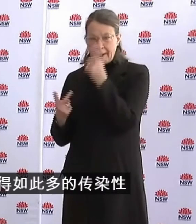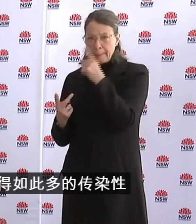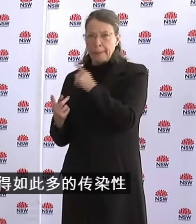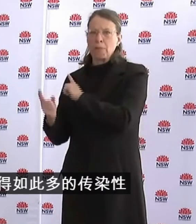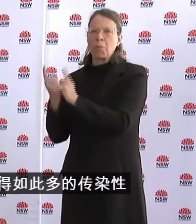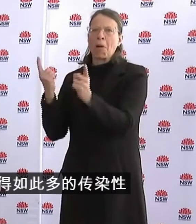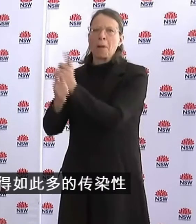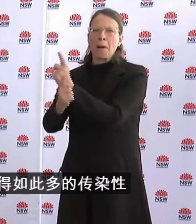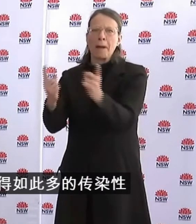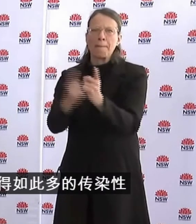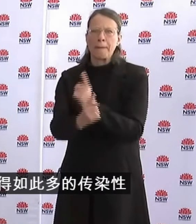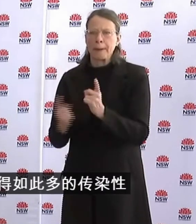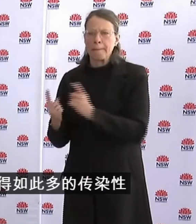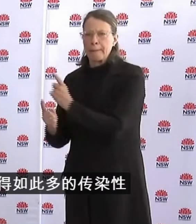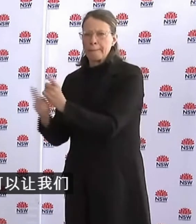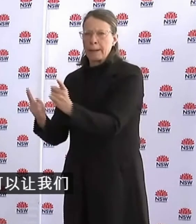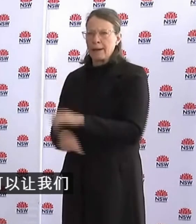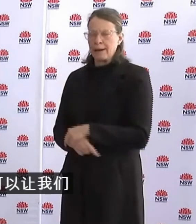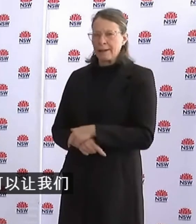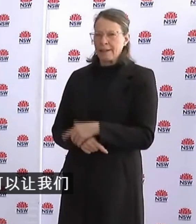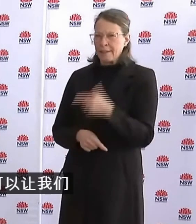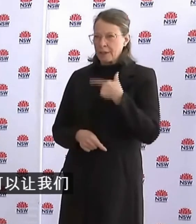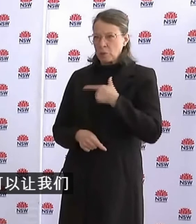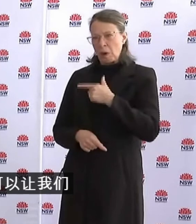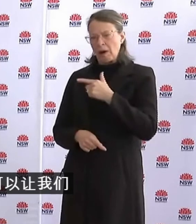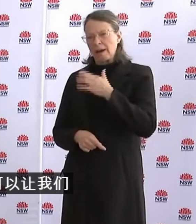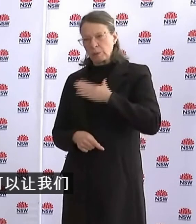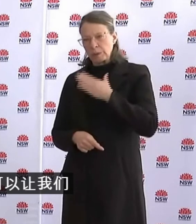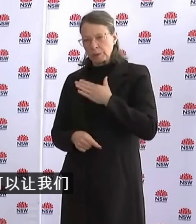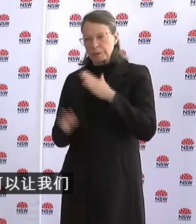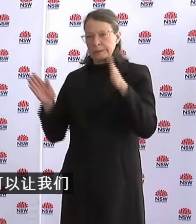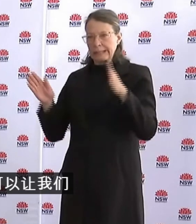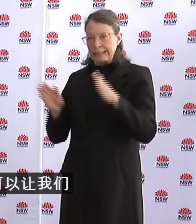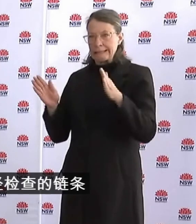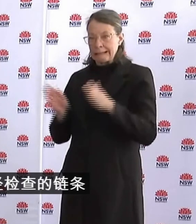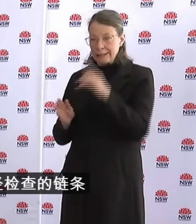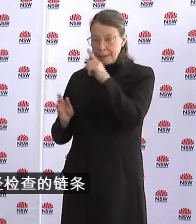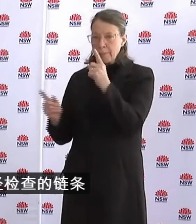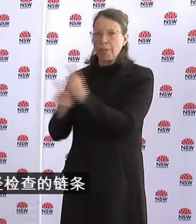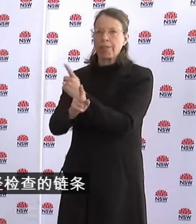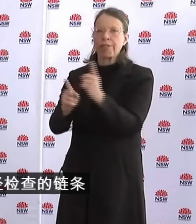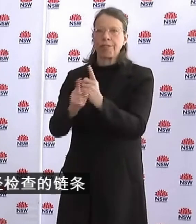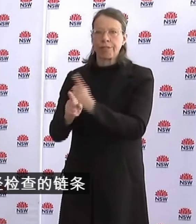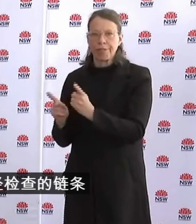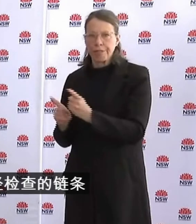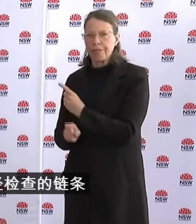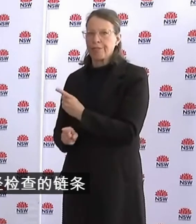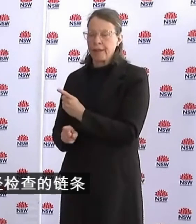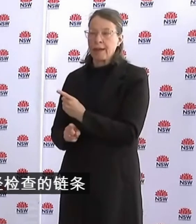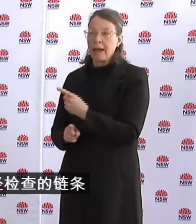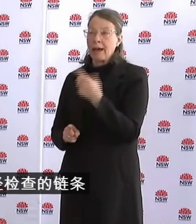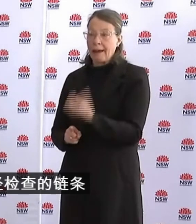we need to get that number of infectious in the community as close to zero as possible, because that then allows us to have a degree of confidence that there